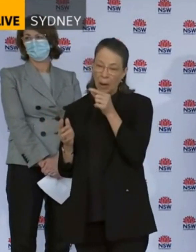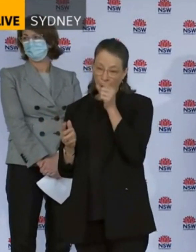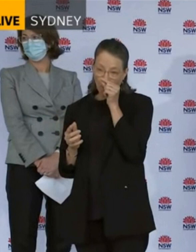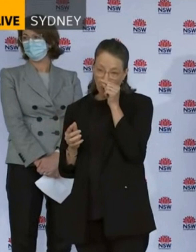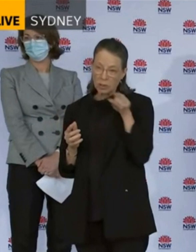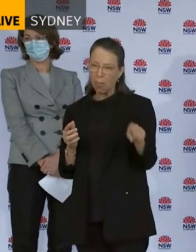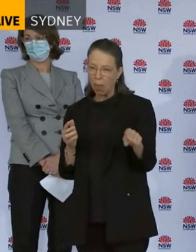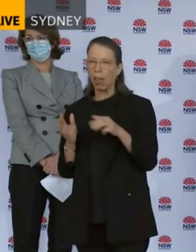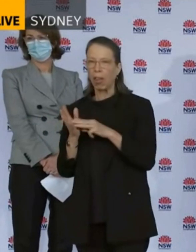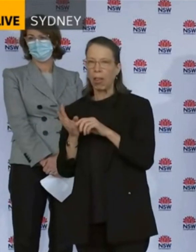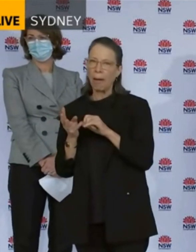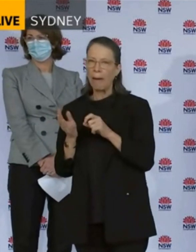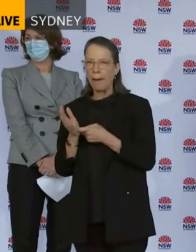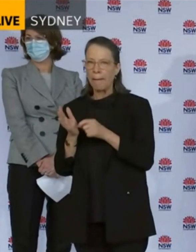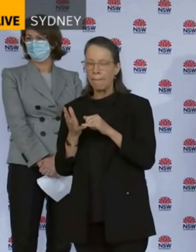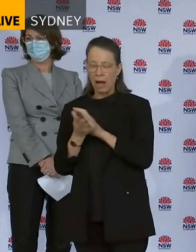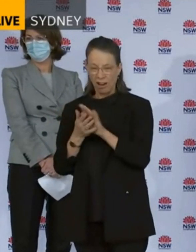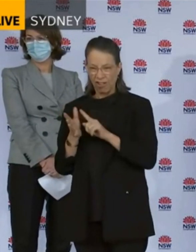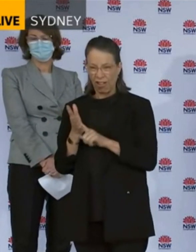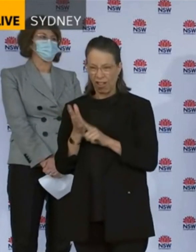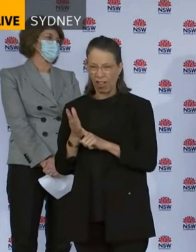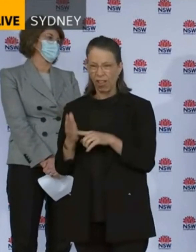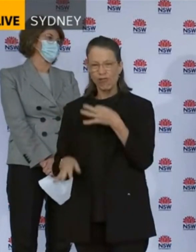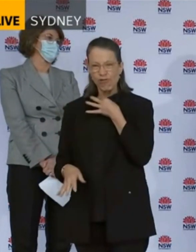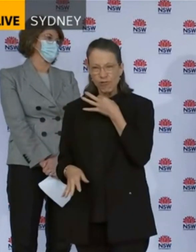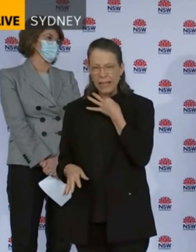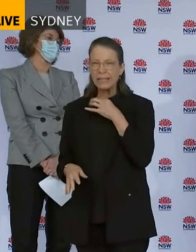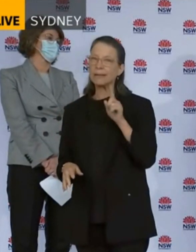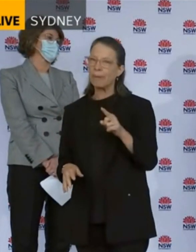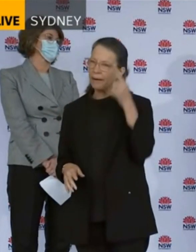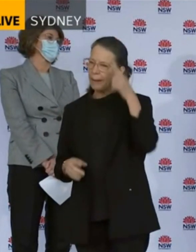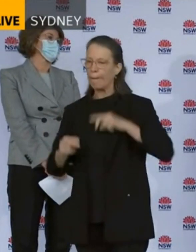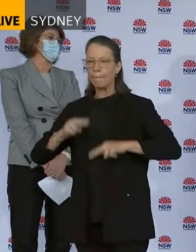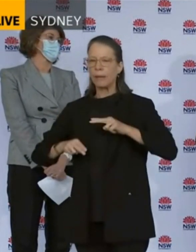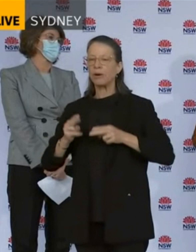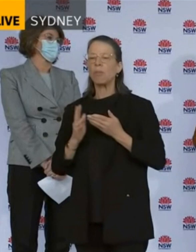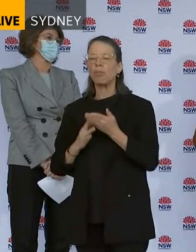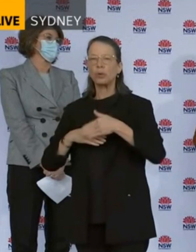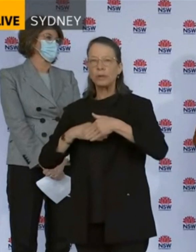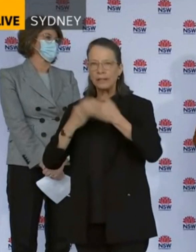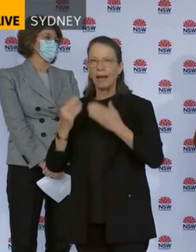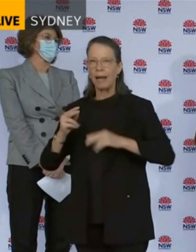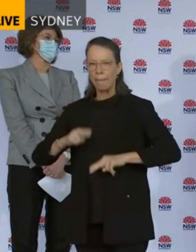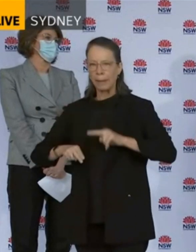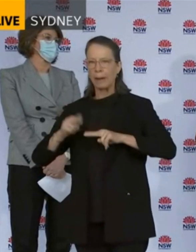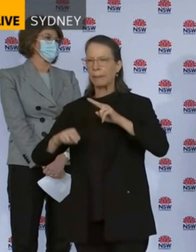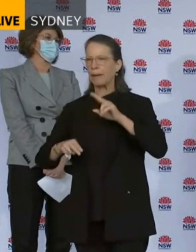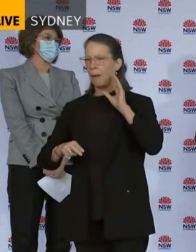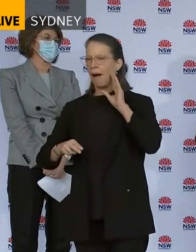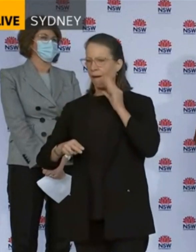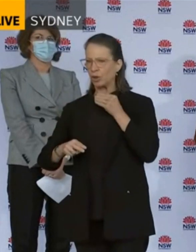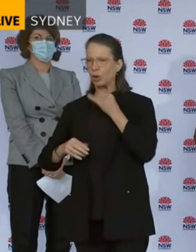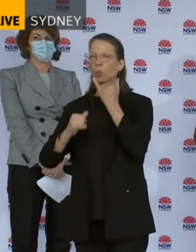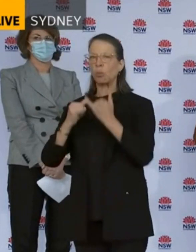have indicated that infectiousness was likely to increase over the day. All of those factors played into our